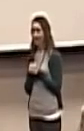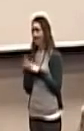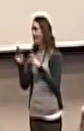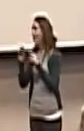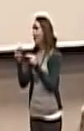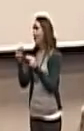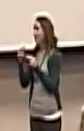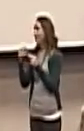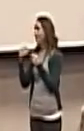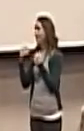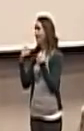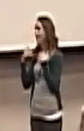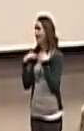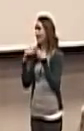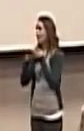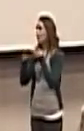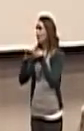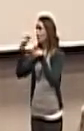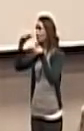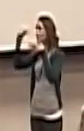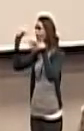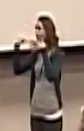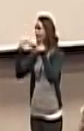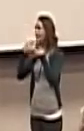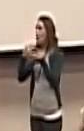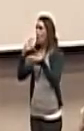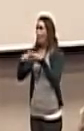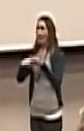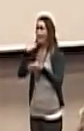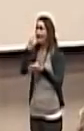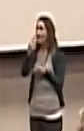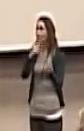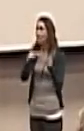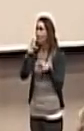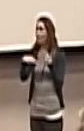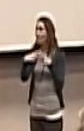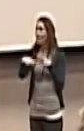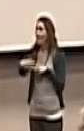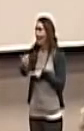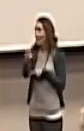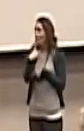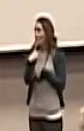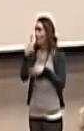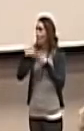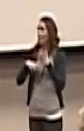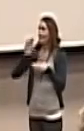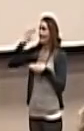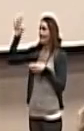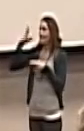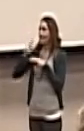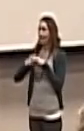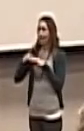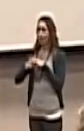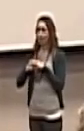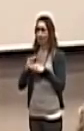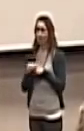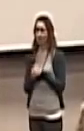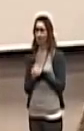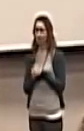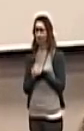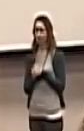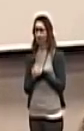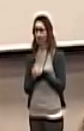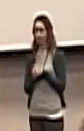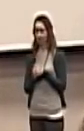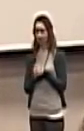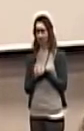he wondered, what am I going to tell the people when they ask me, what is his name? Well, it was a new